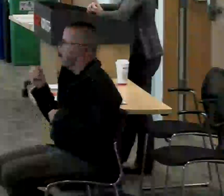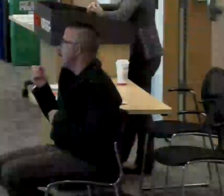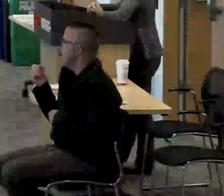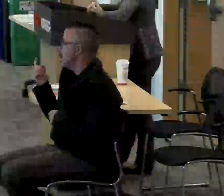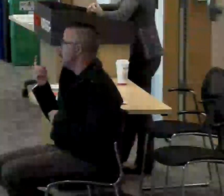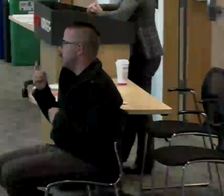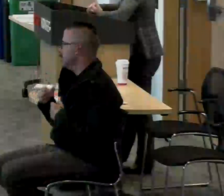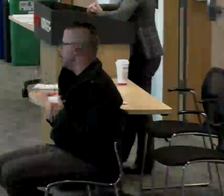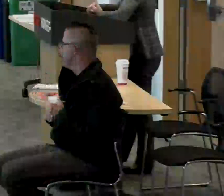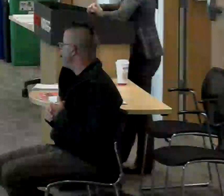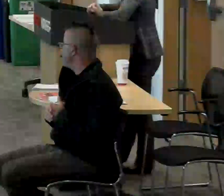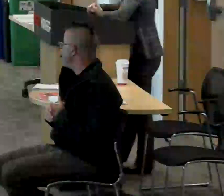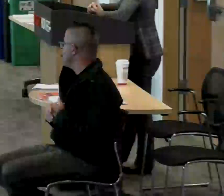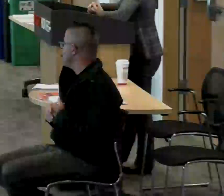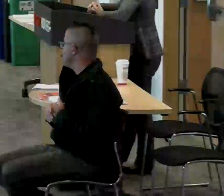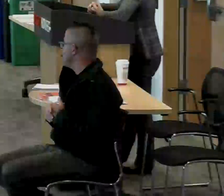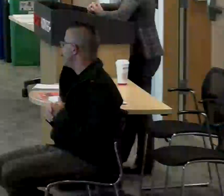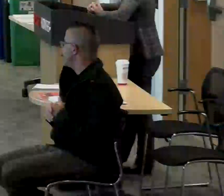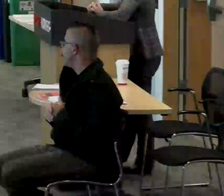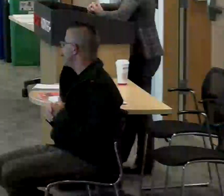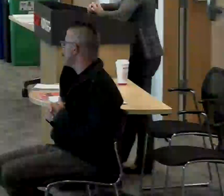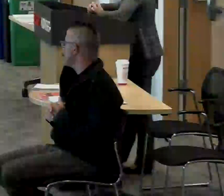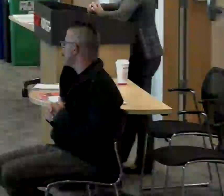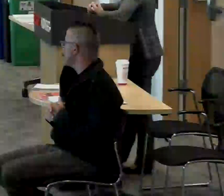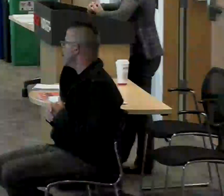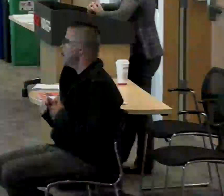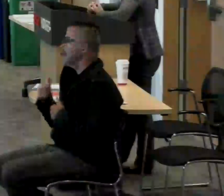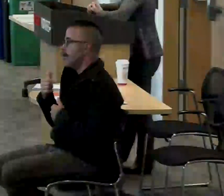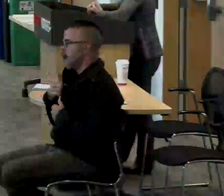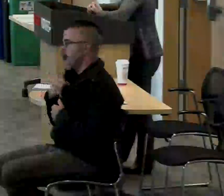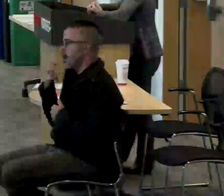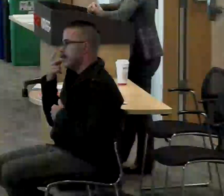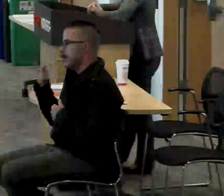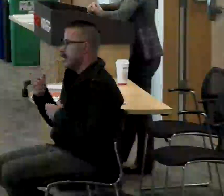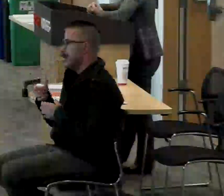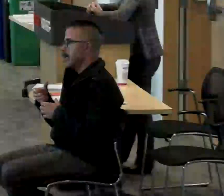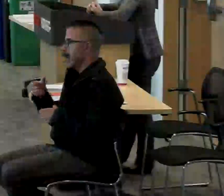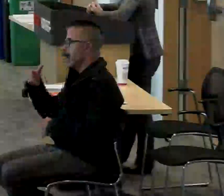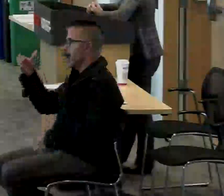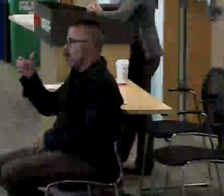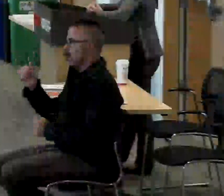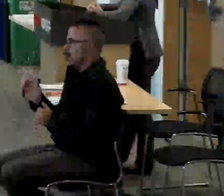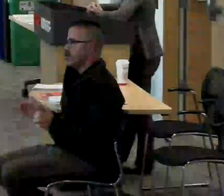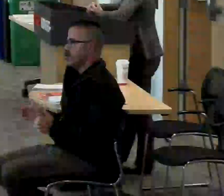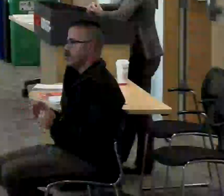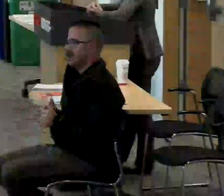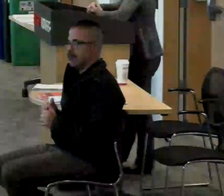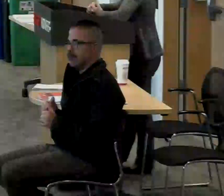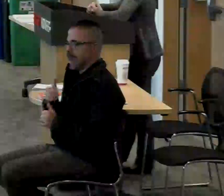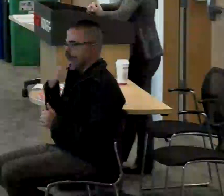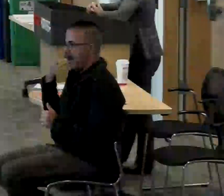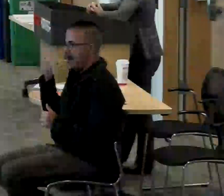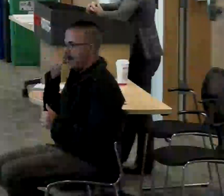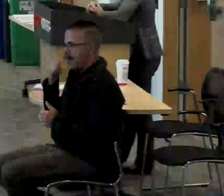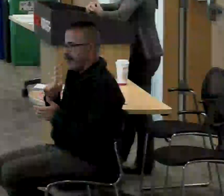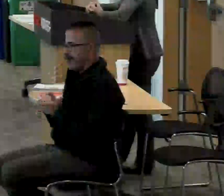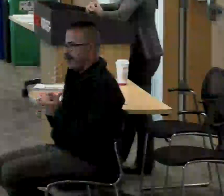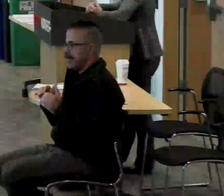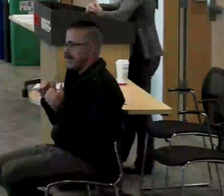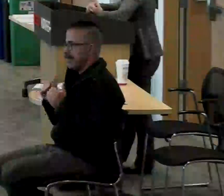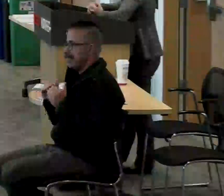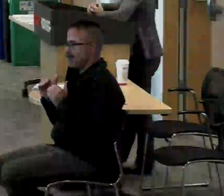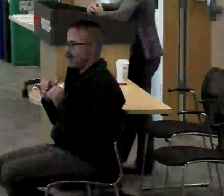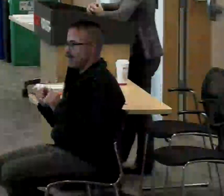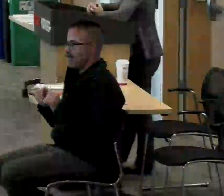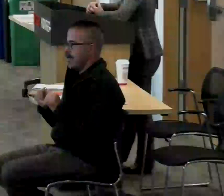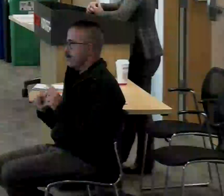Understood. So I mean, I see chiropractors, and I don't know if that would really be the same thing. No. But